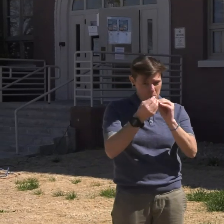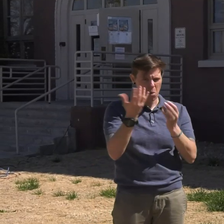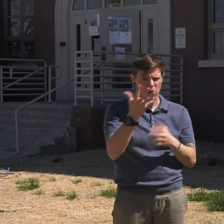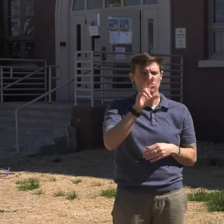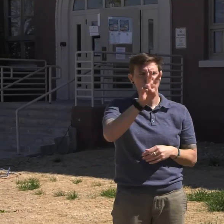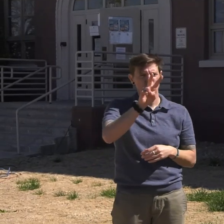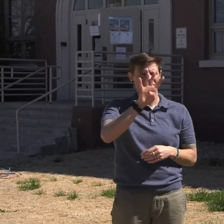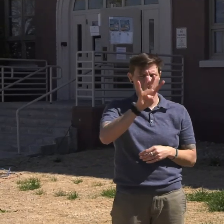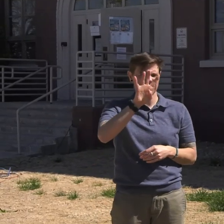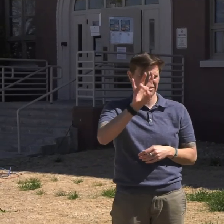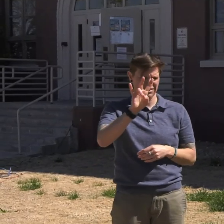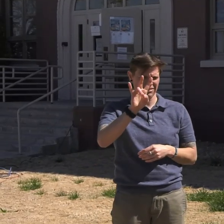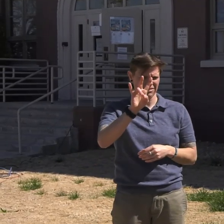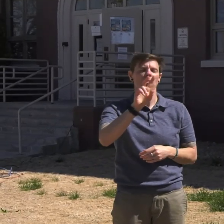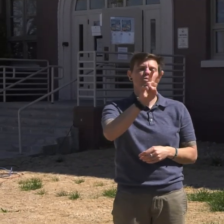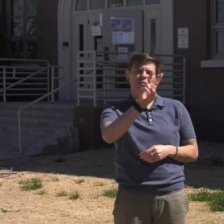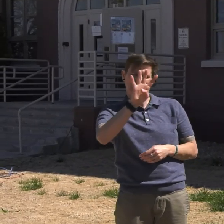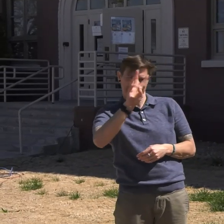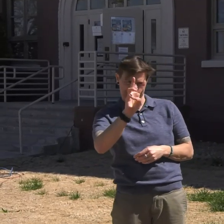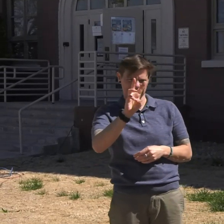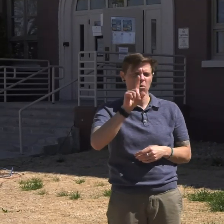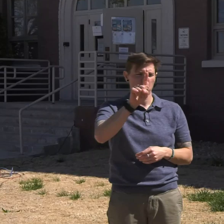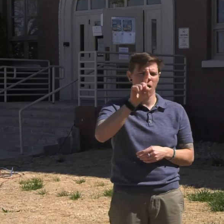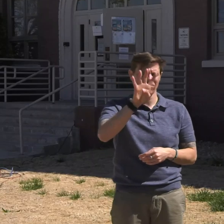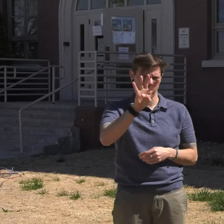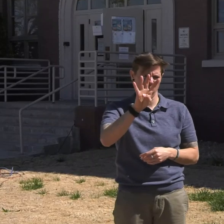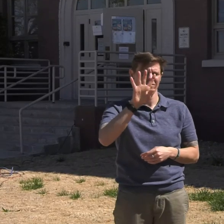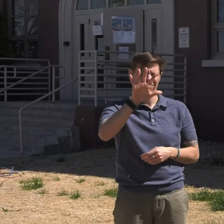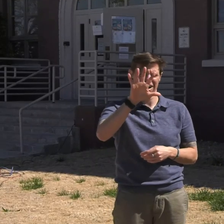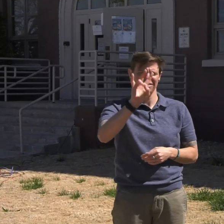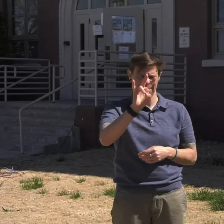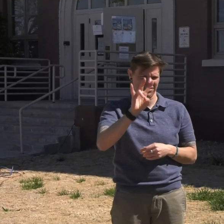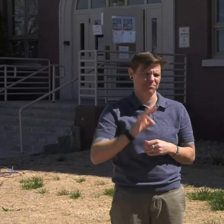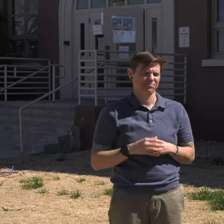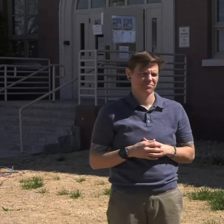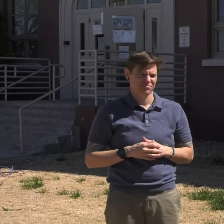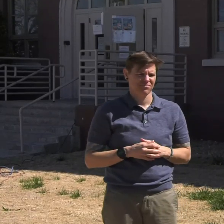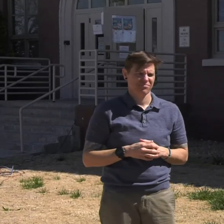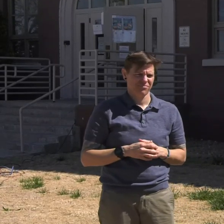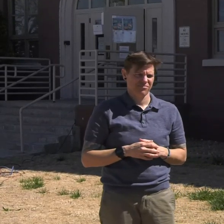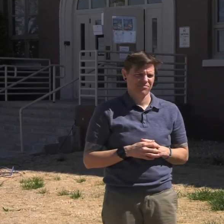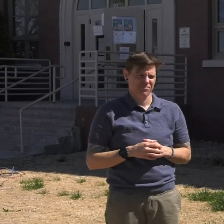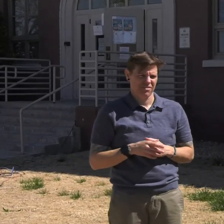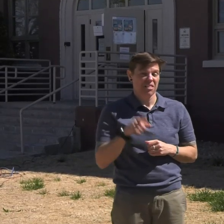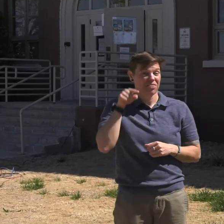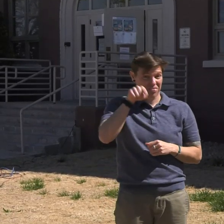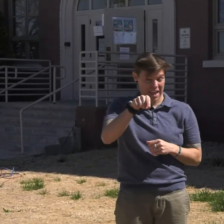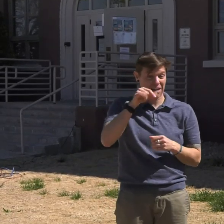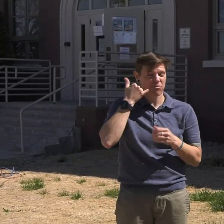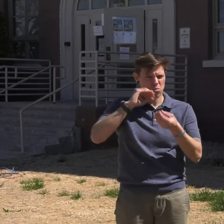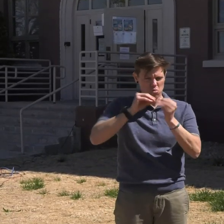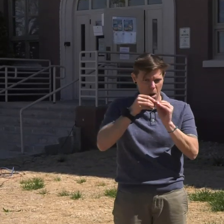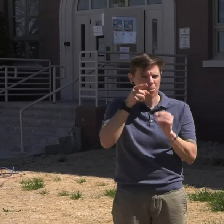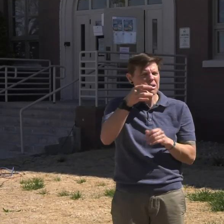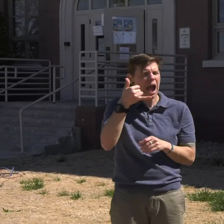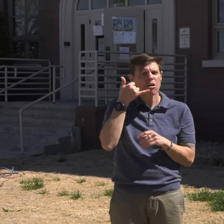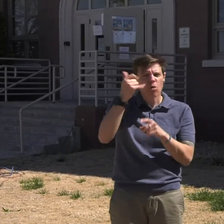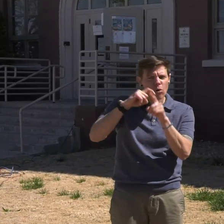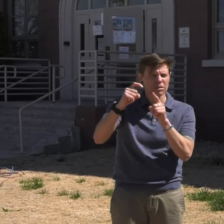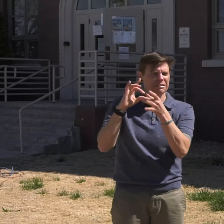246-1457. And again, all our hospitals continue to be short on blood and short on PPEs. If you can help with either of those, please let us